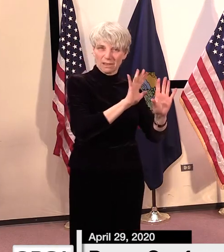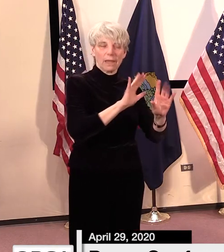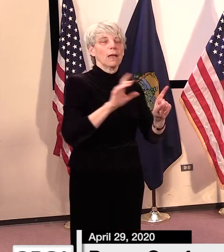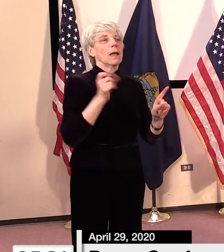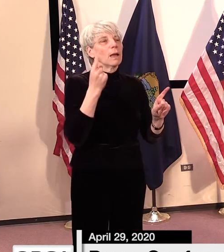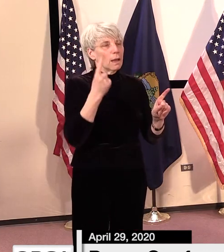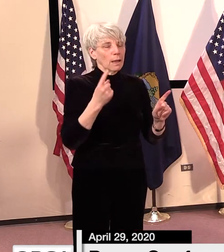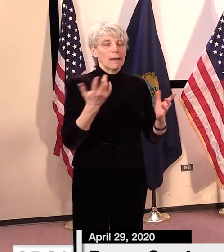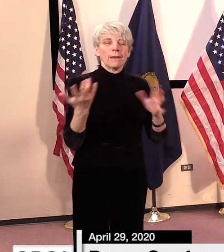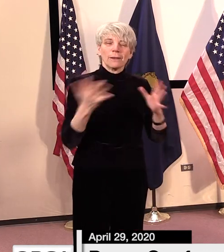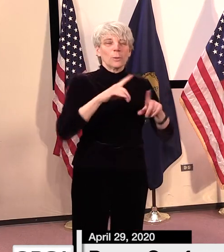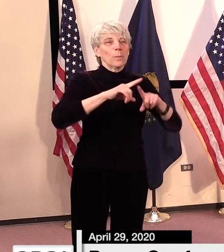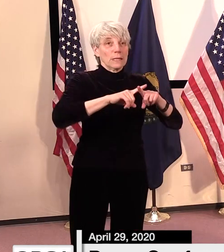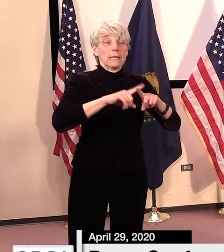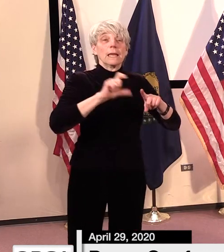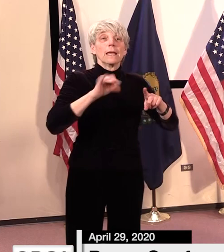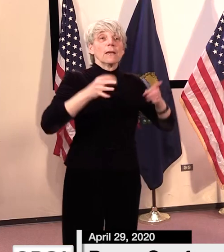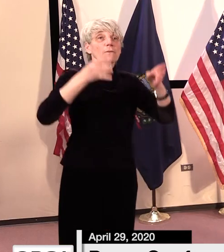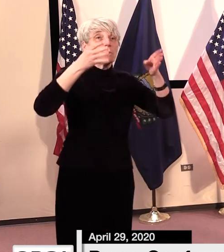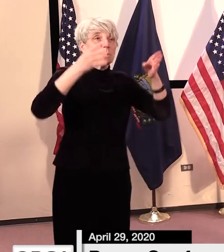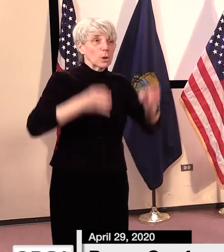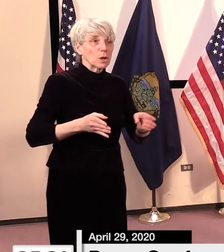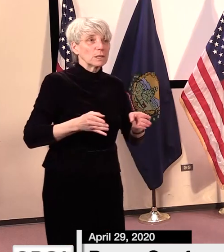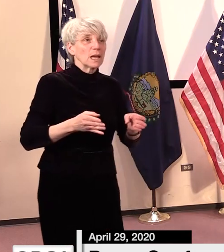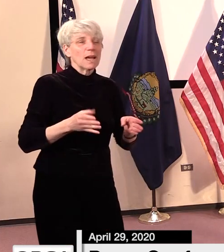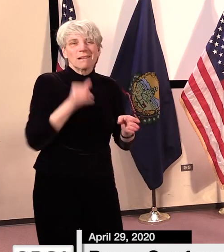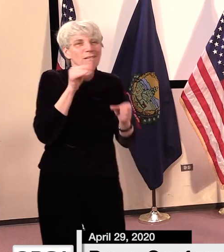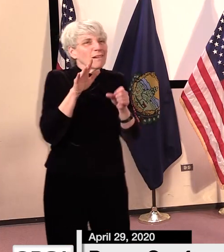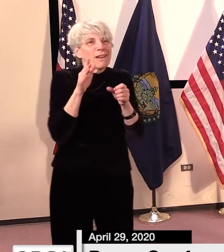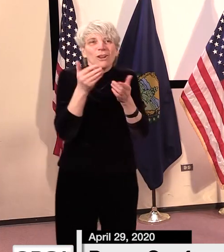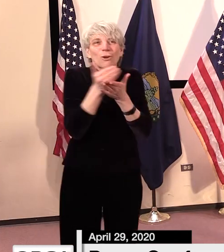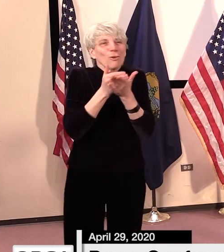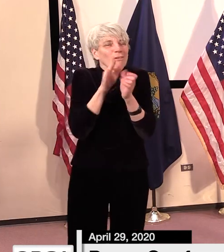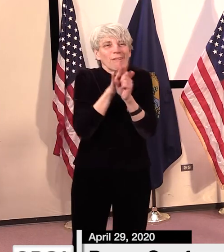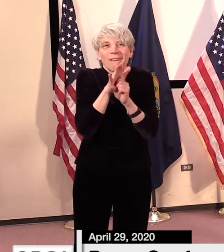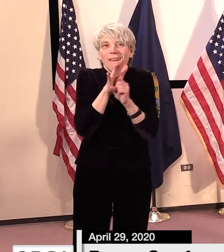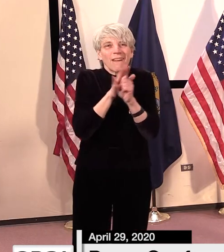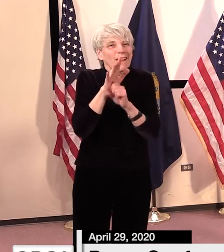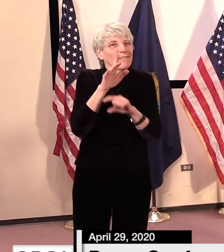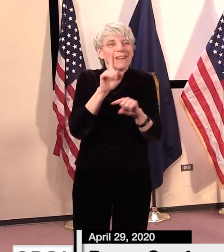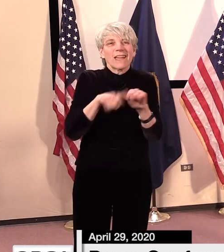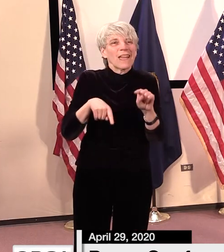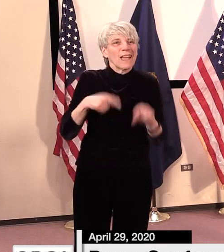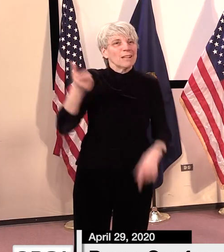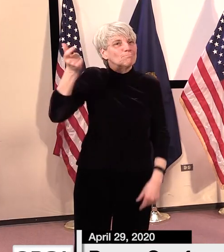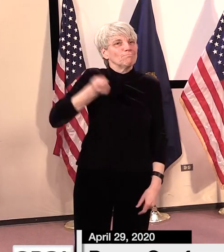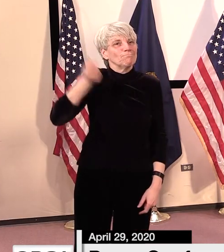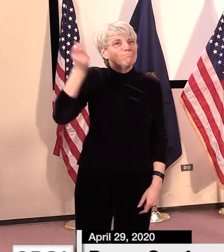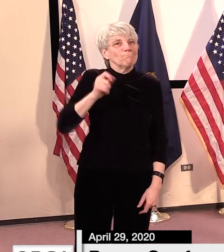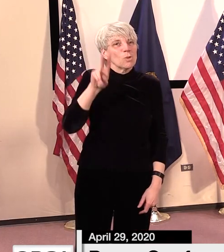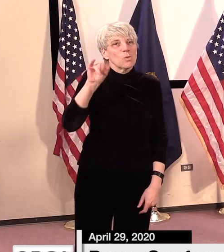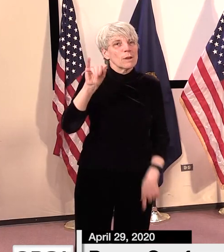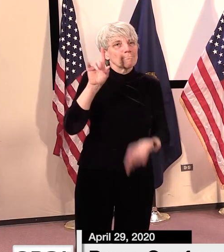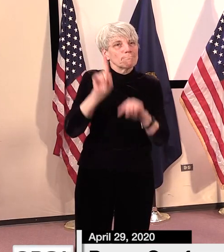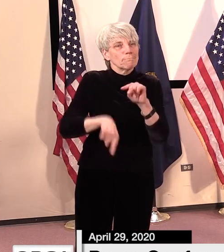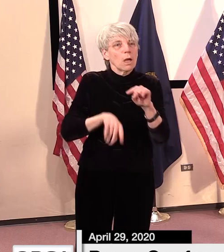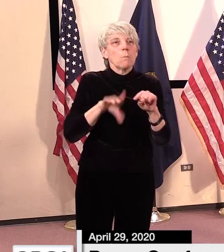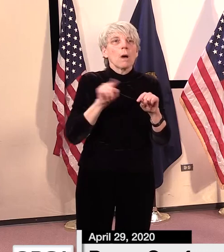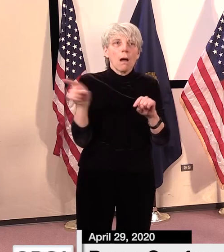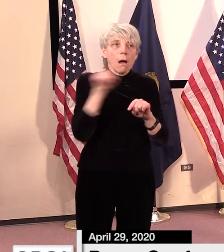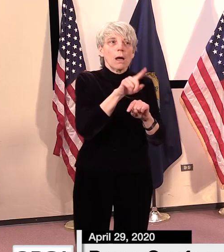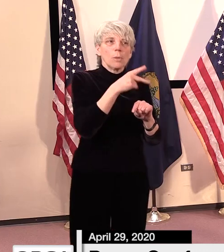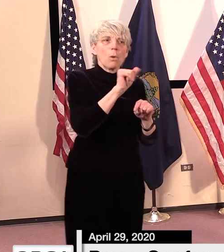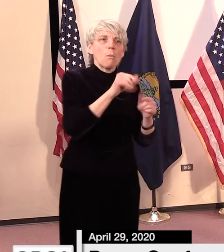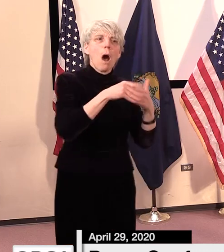may have been found to be not monetarily eligible for traditional UI, but would be eligible under